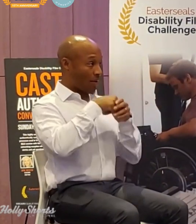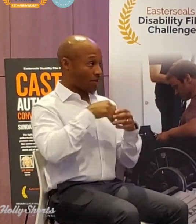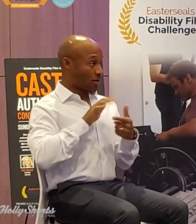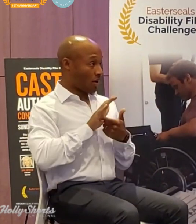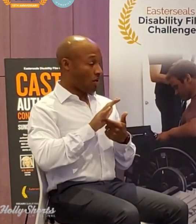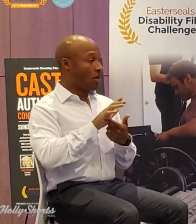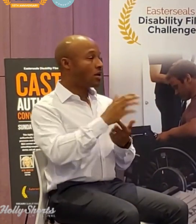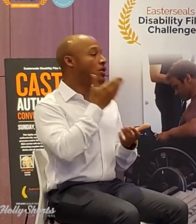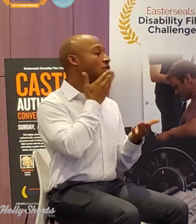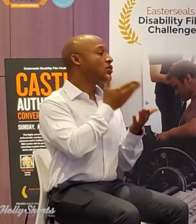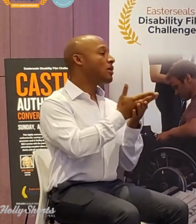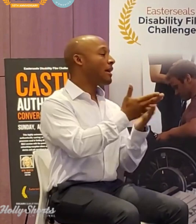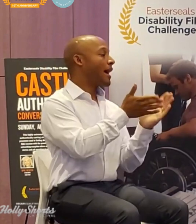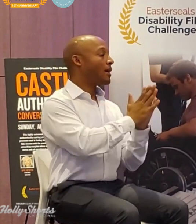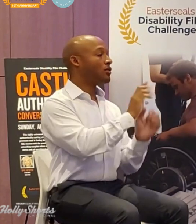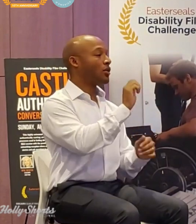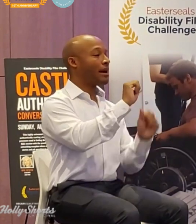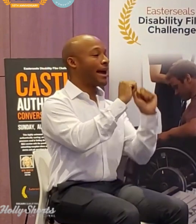so.